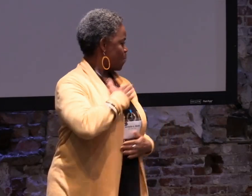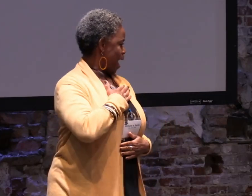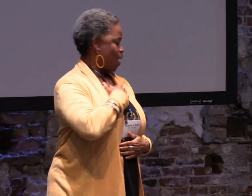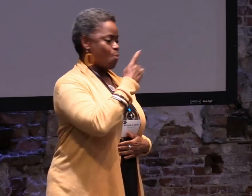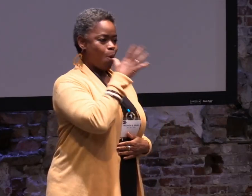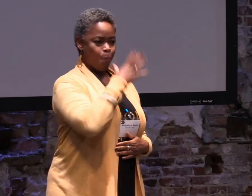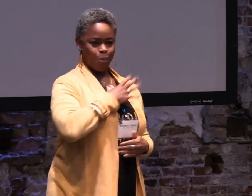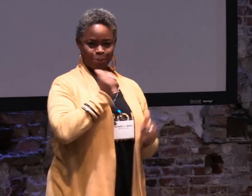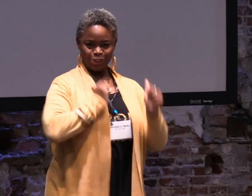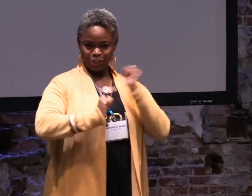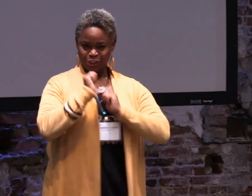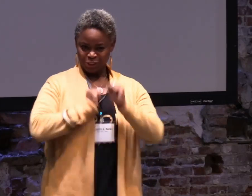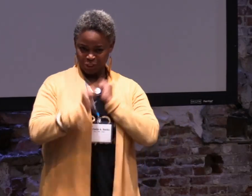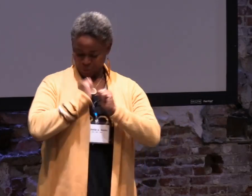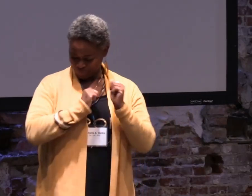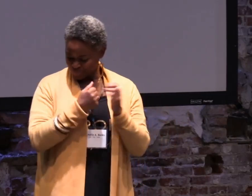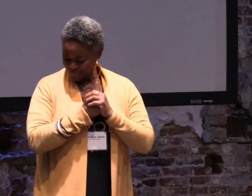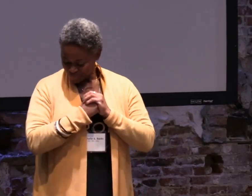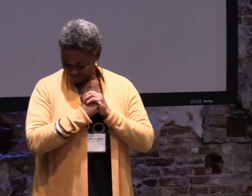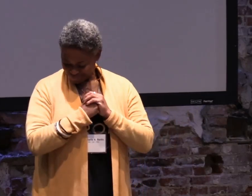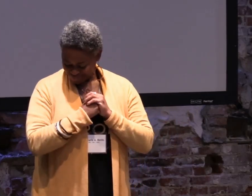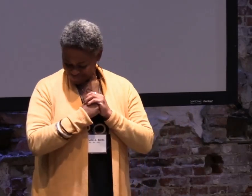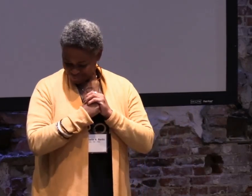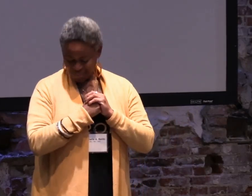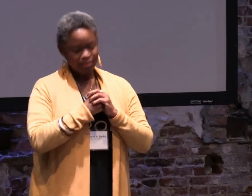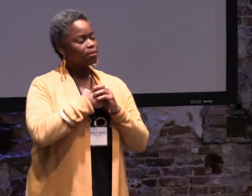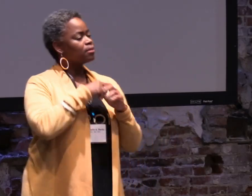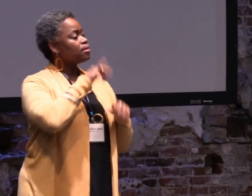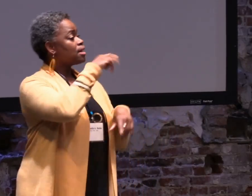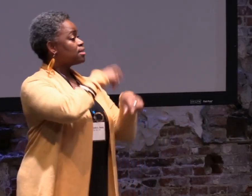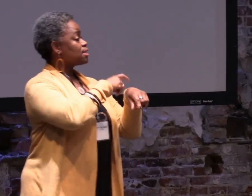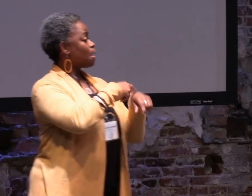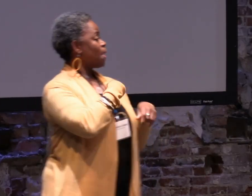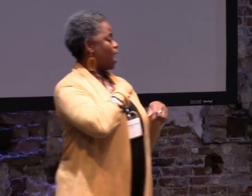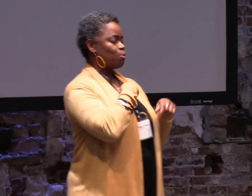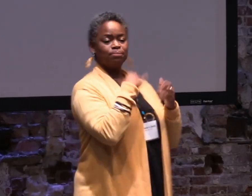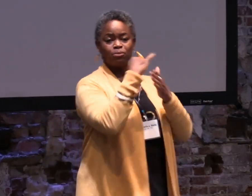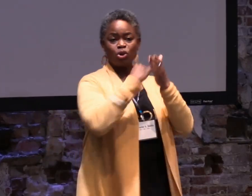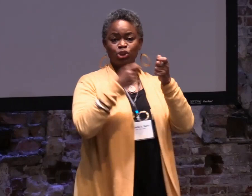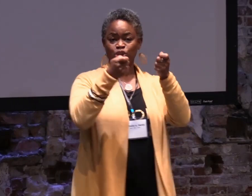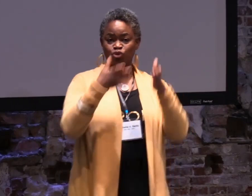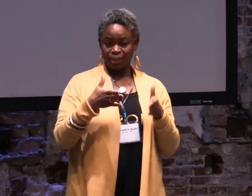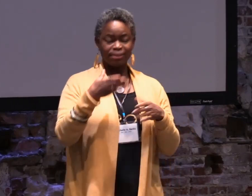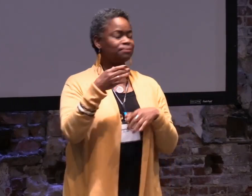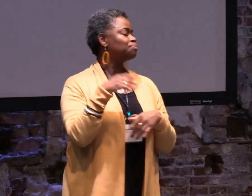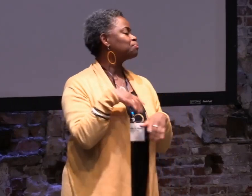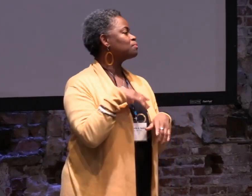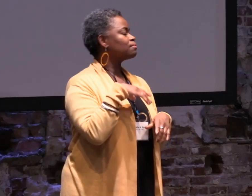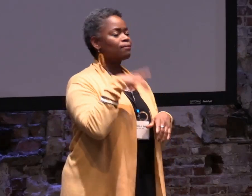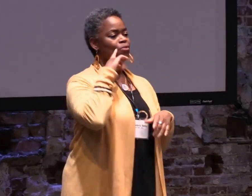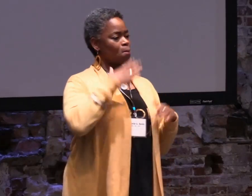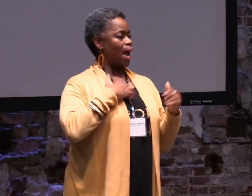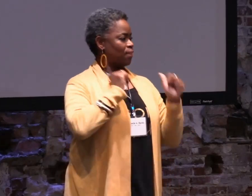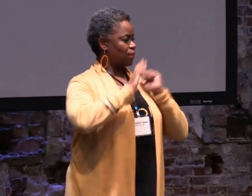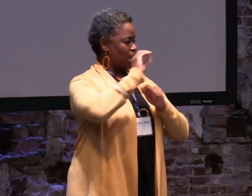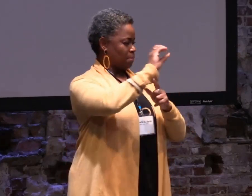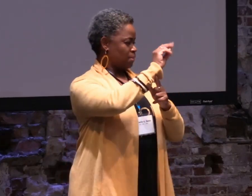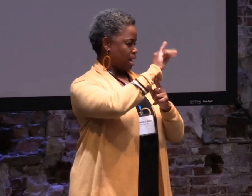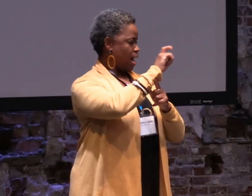My hair, my locks. I did a one-woman show some time ago as an artistic